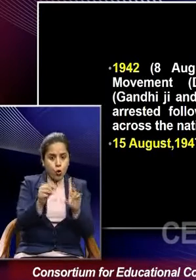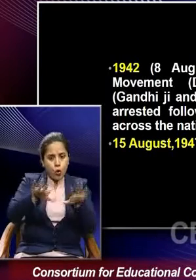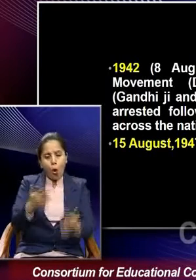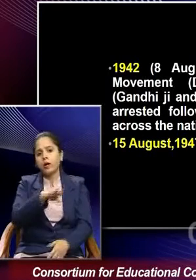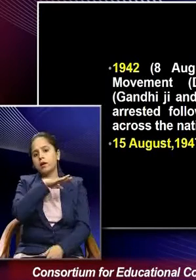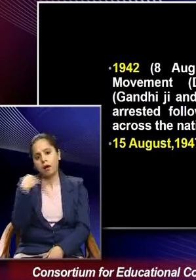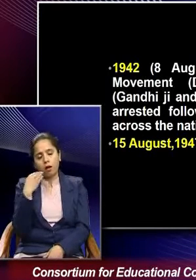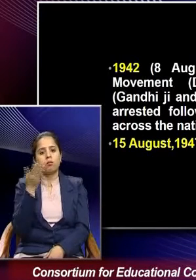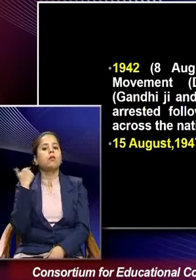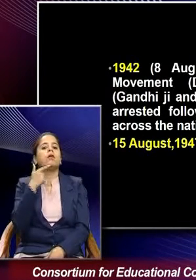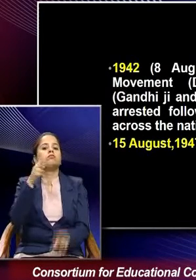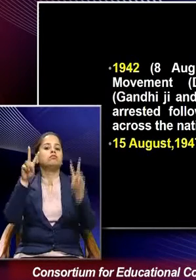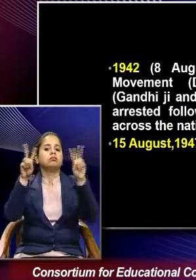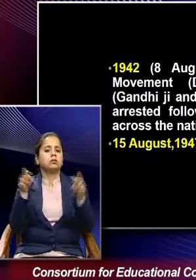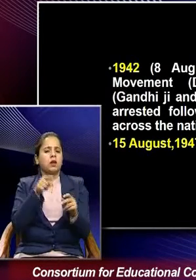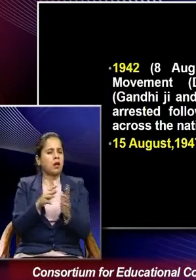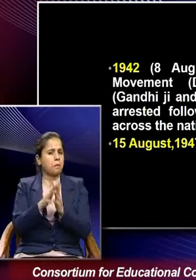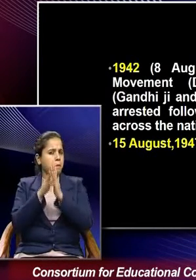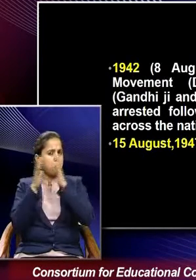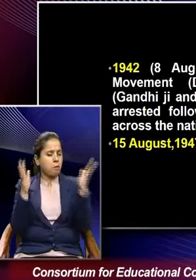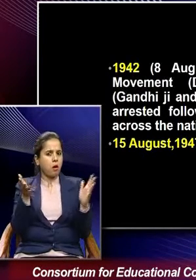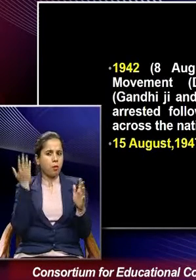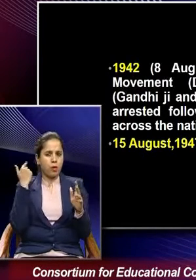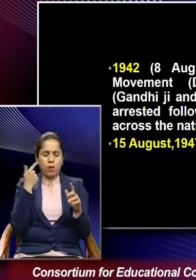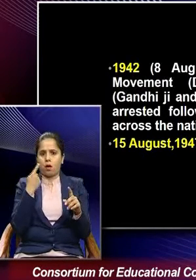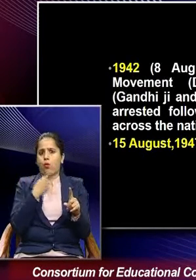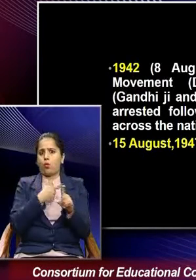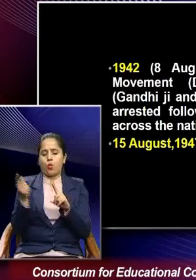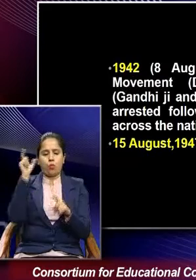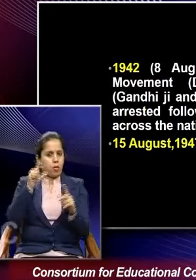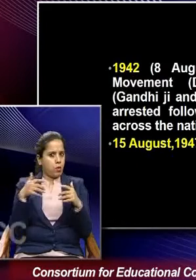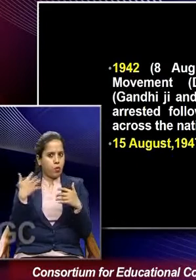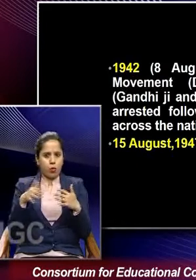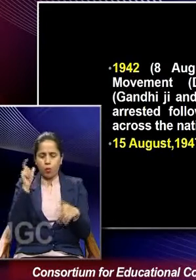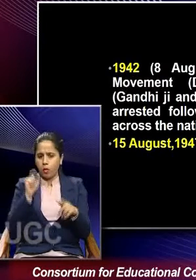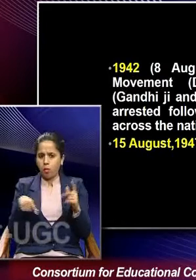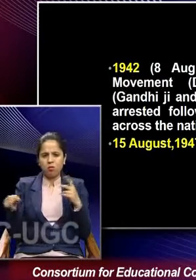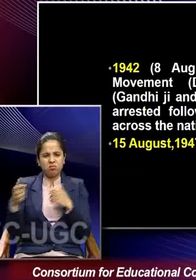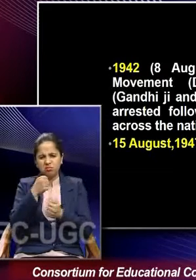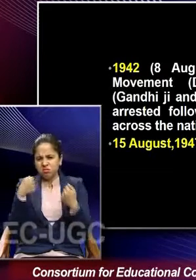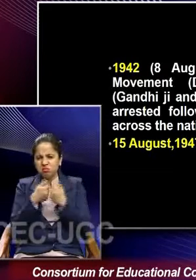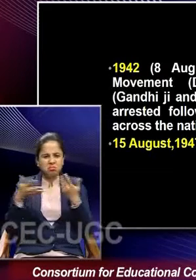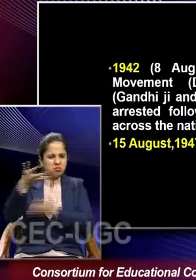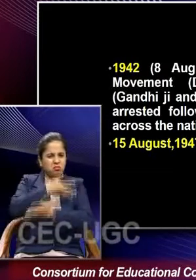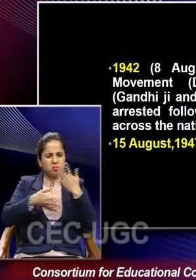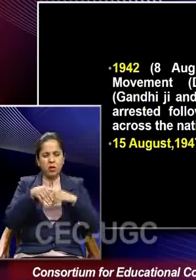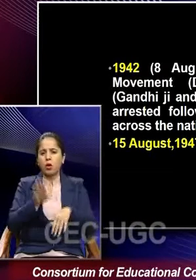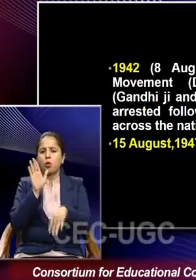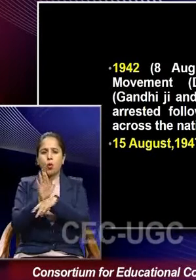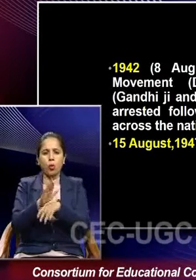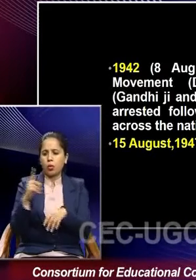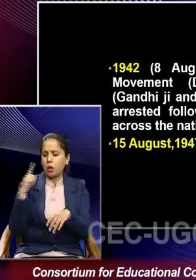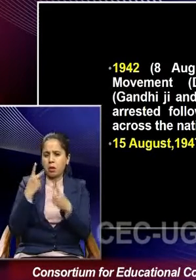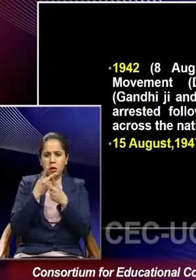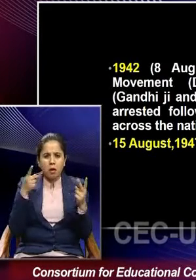die." This was one of the most violent movements, and a number of Congress leaders,